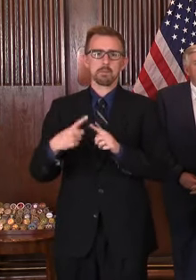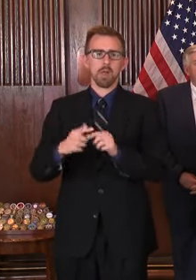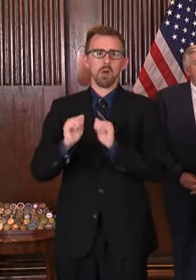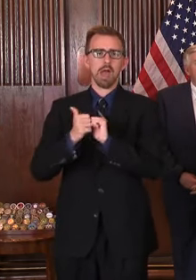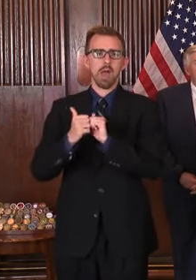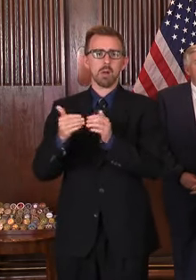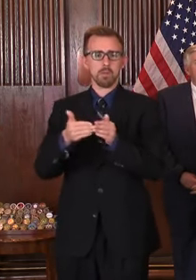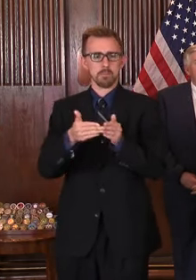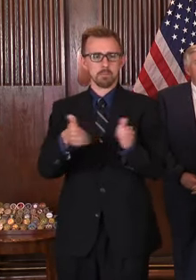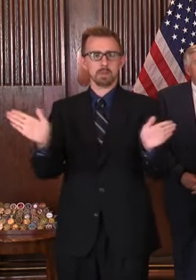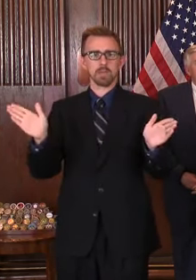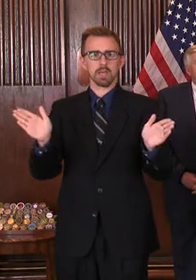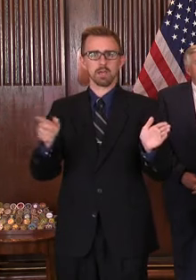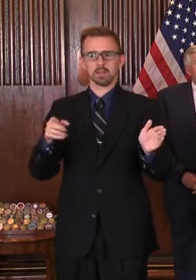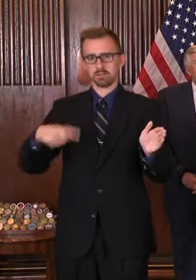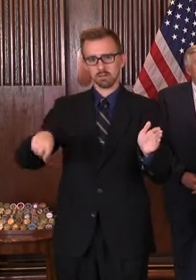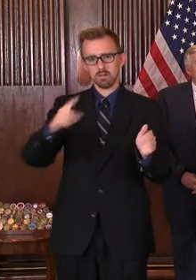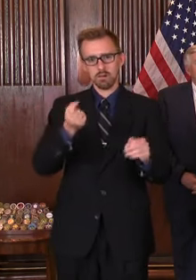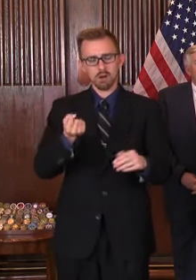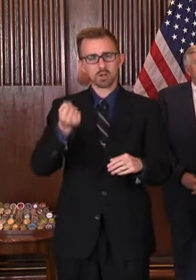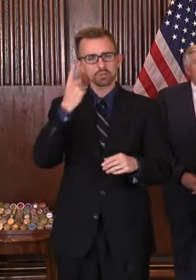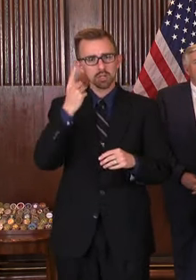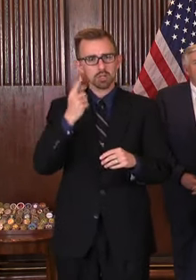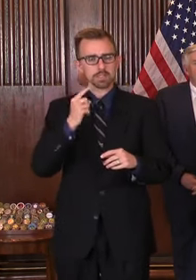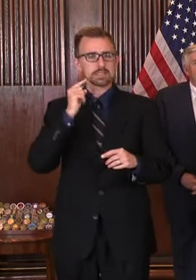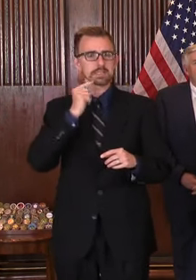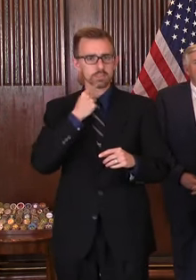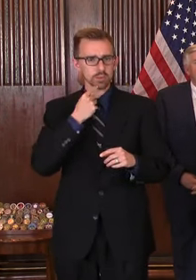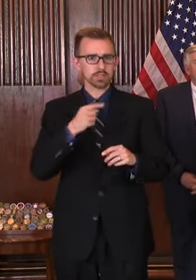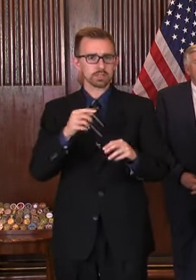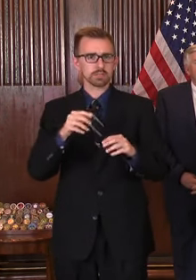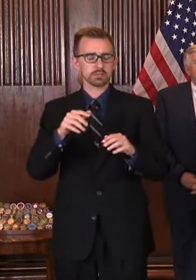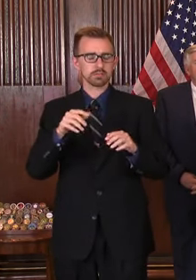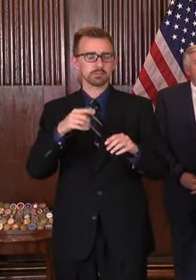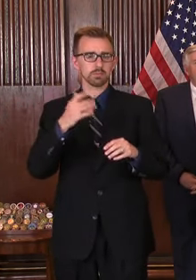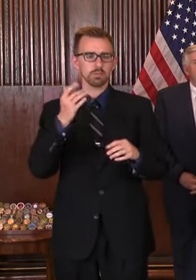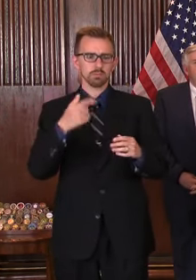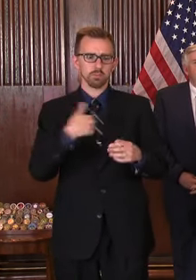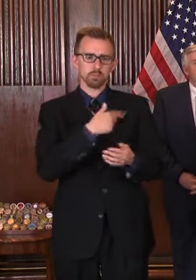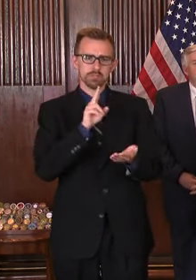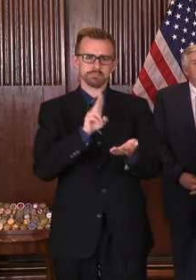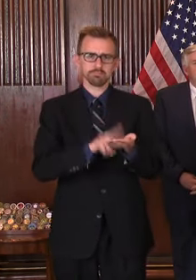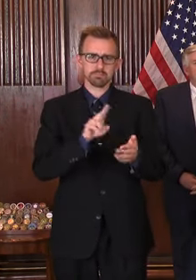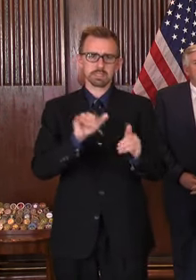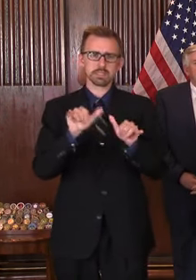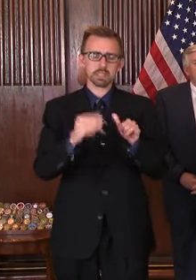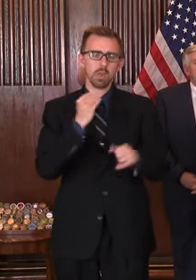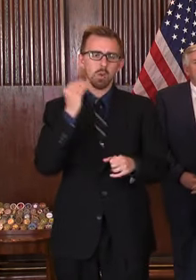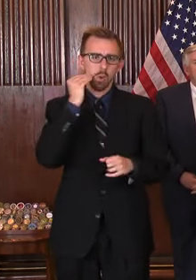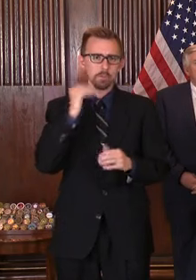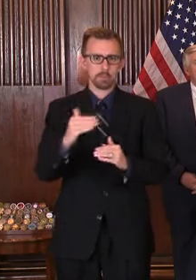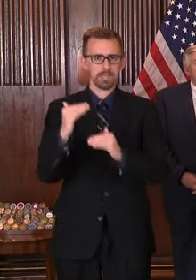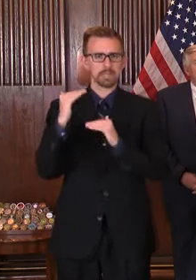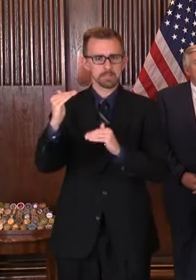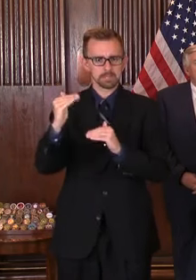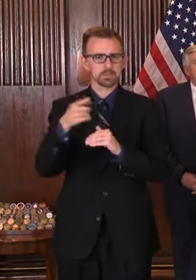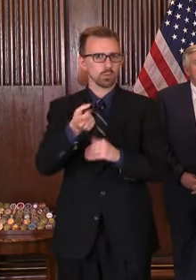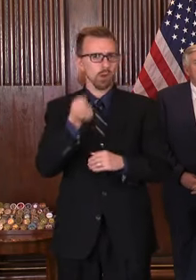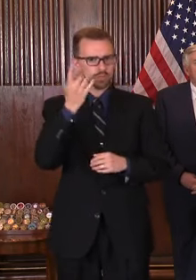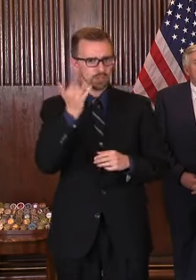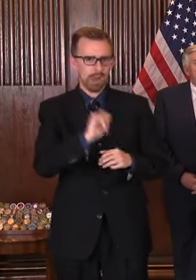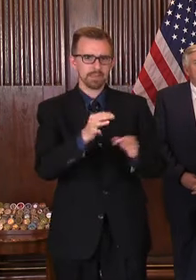the public has understood the consequences of these shelter at home ordinances and restriction across the